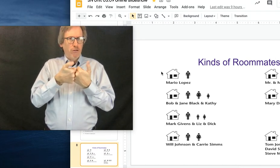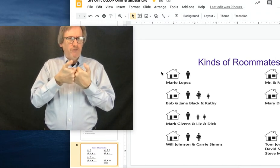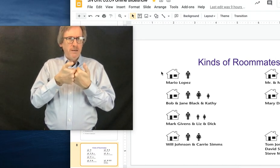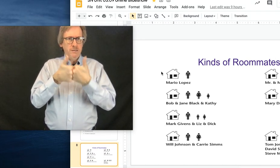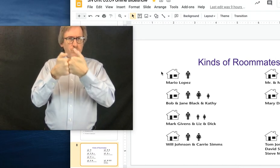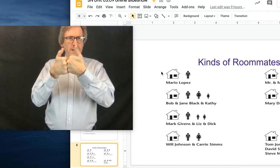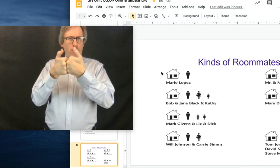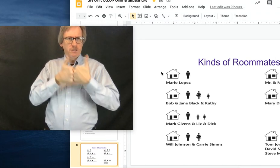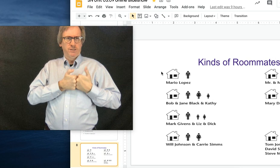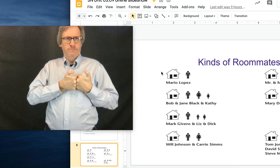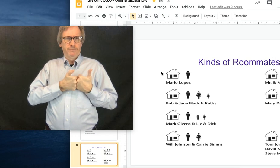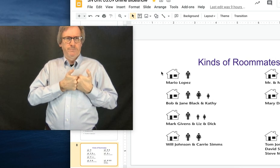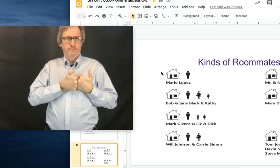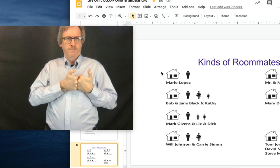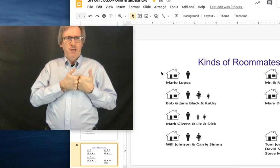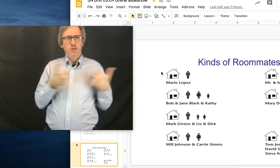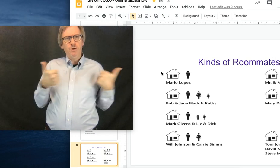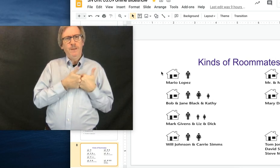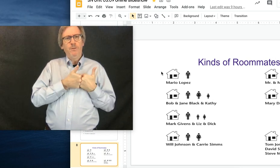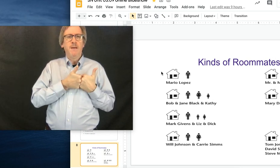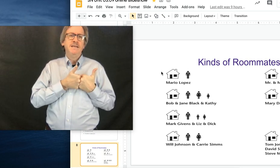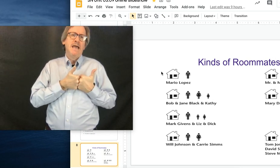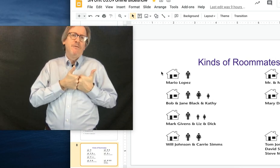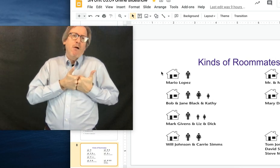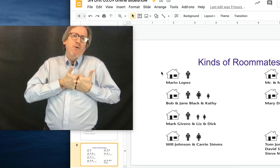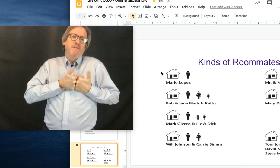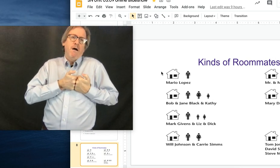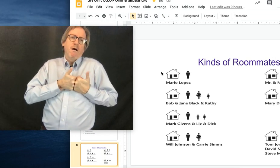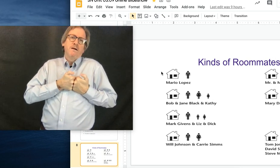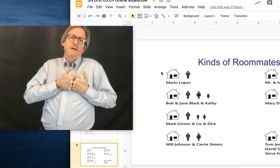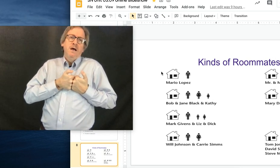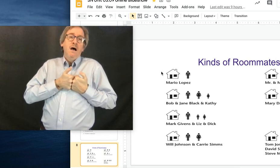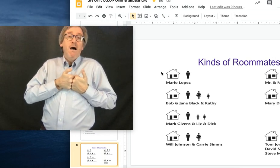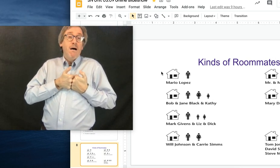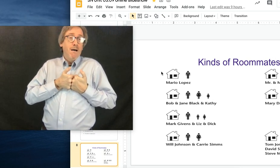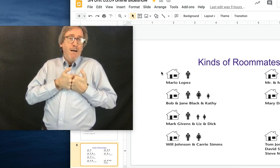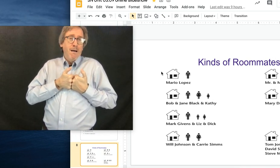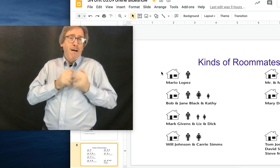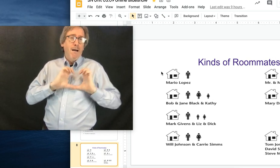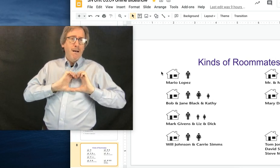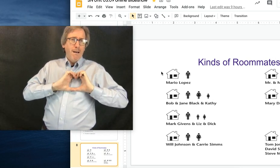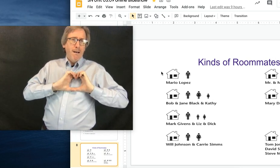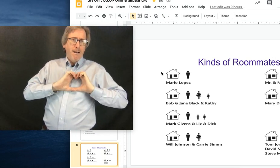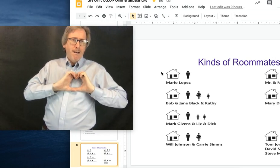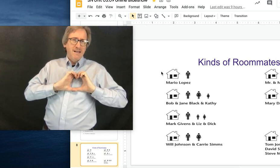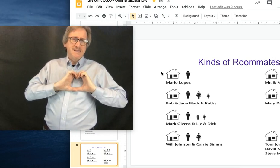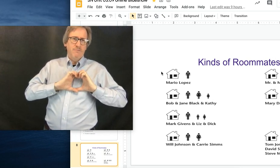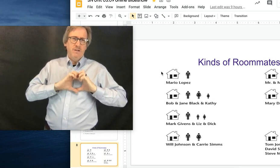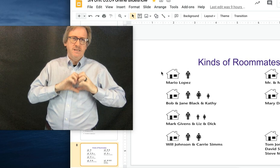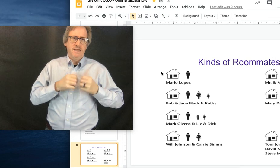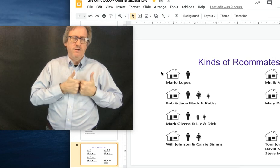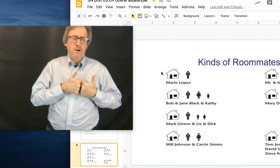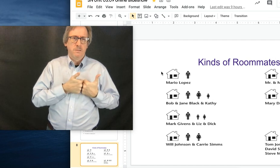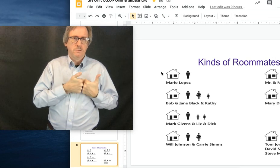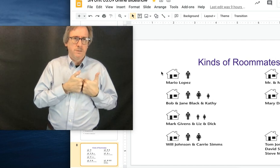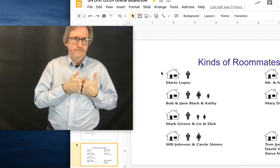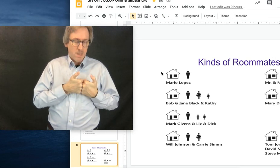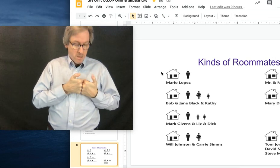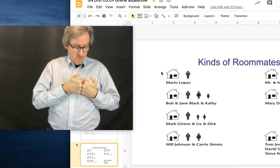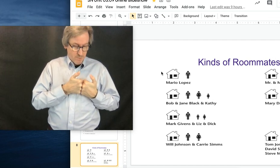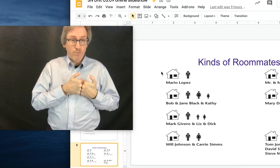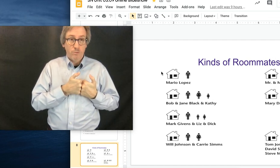Boyfriend, girlfriend, sweethearts. Two people coming together over the heart. Oh, that's not really the sign for heart.